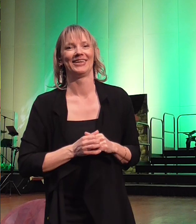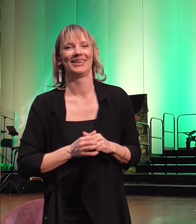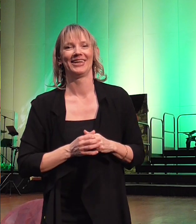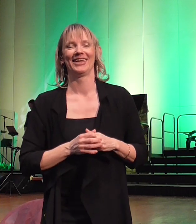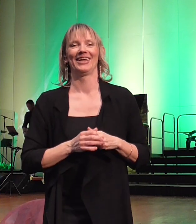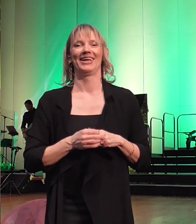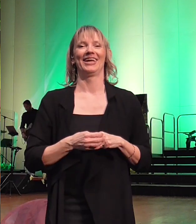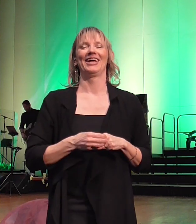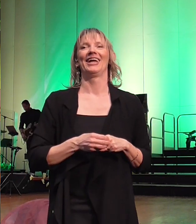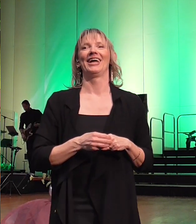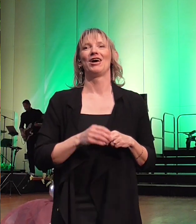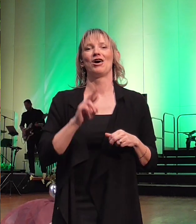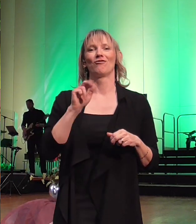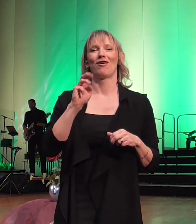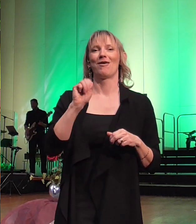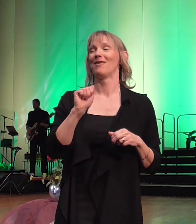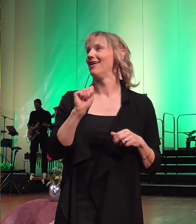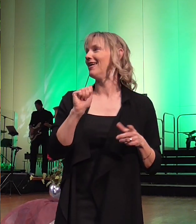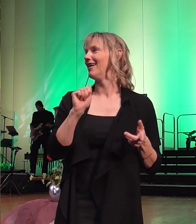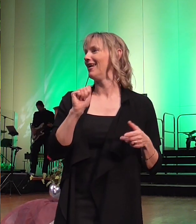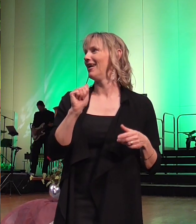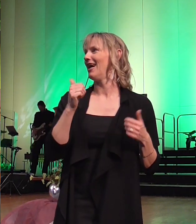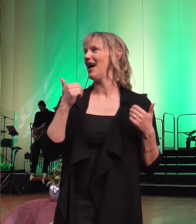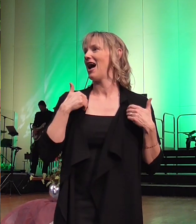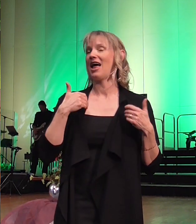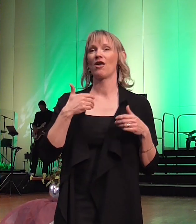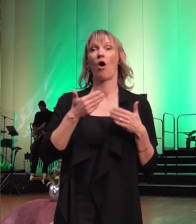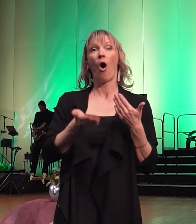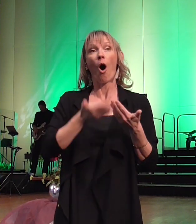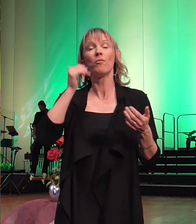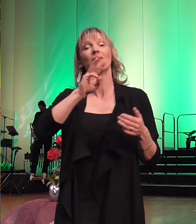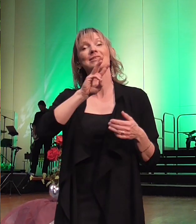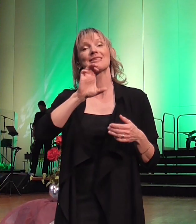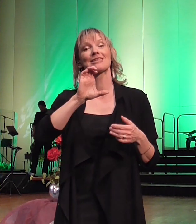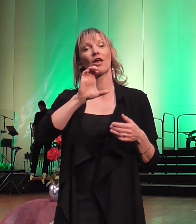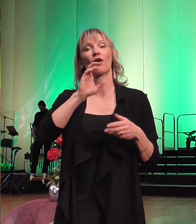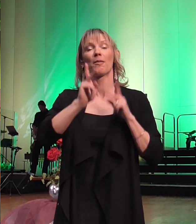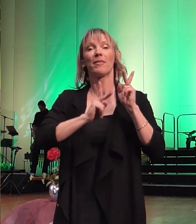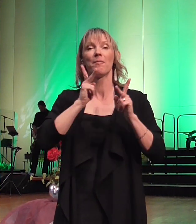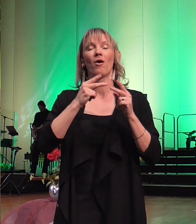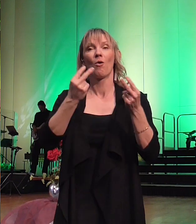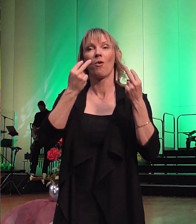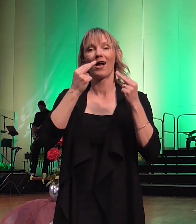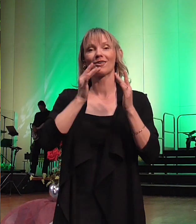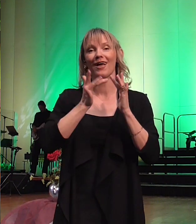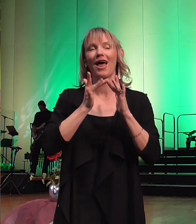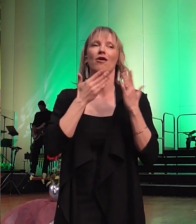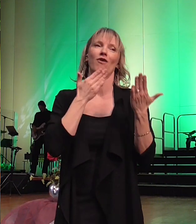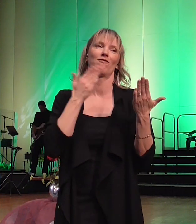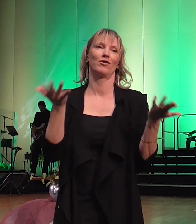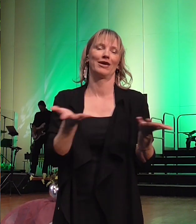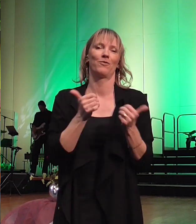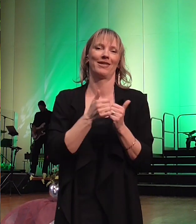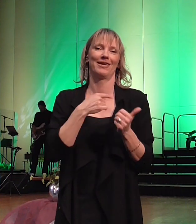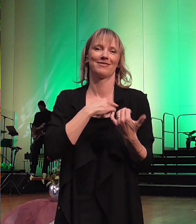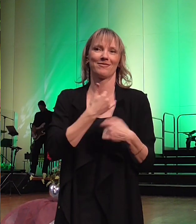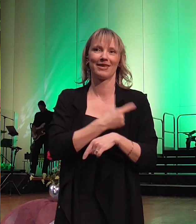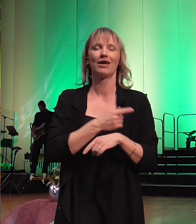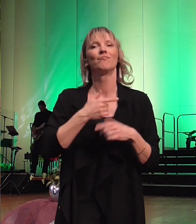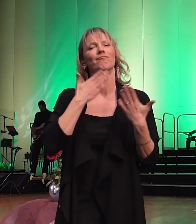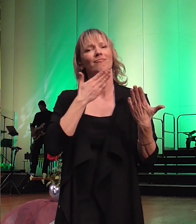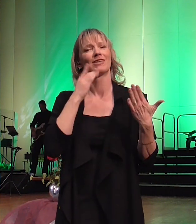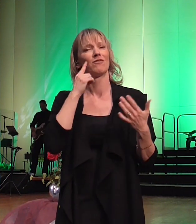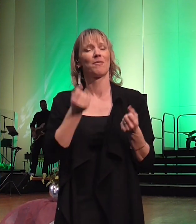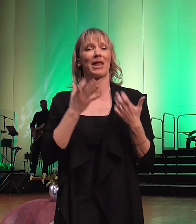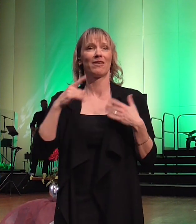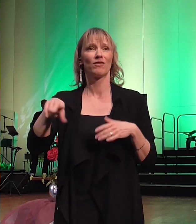And Ron was letting me know we had close to 600 people watching us live online, so we're so grateful that you're here with us today, and so grateful for so